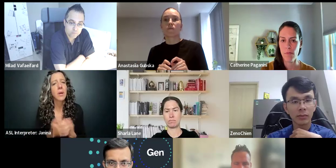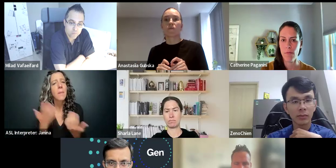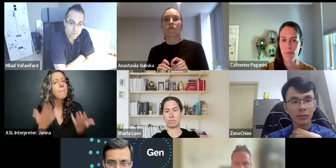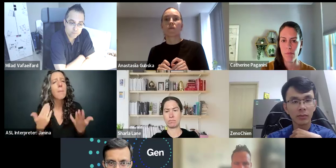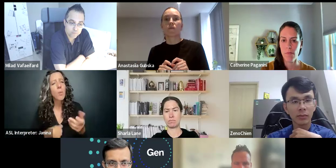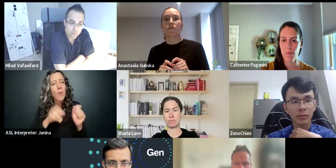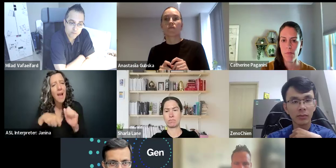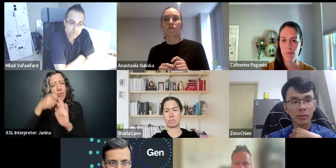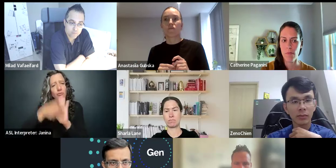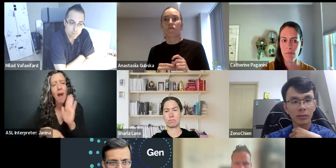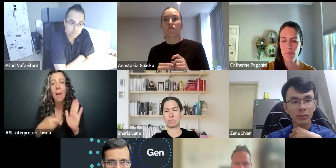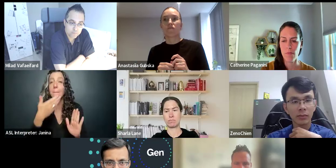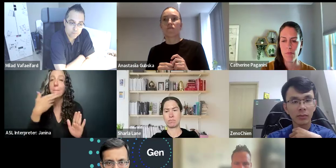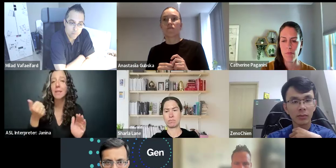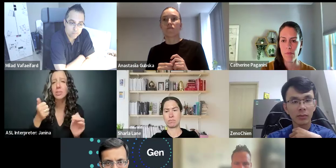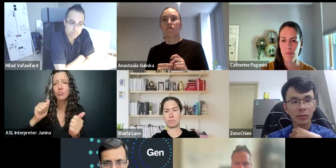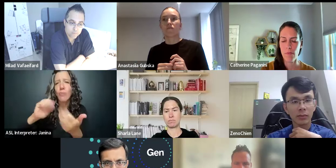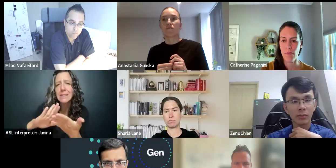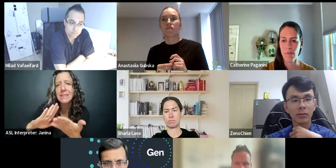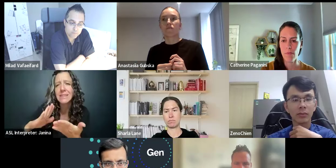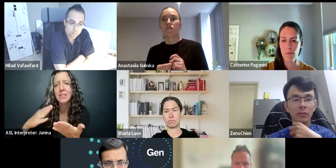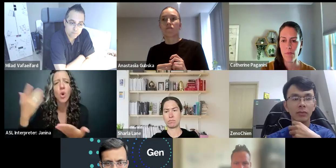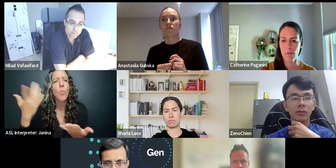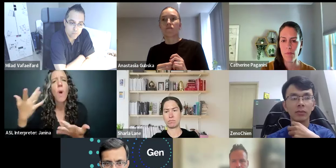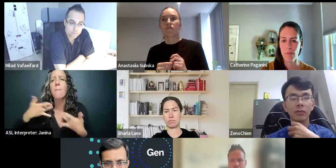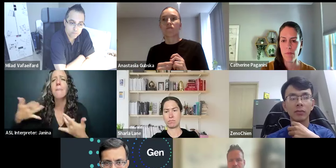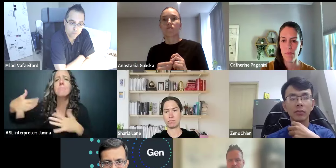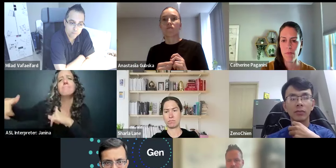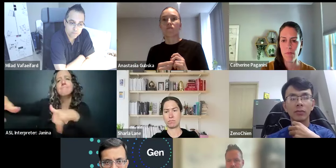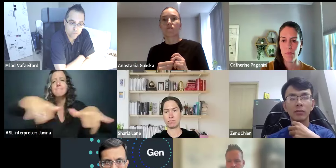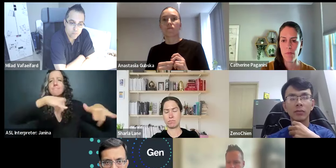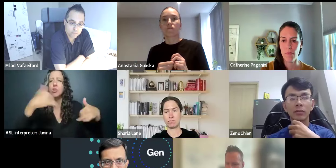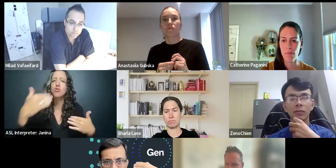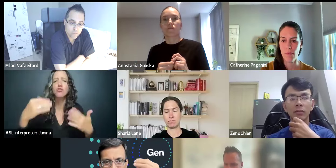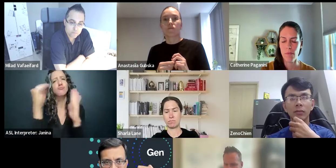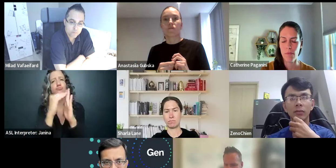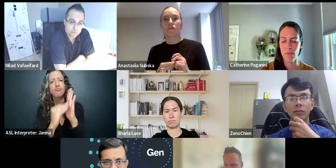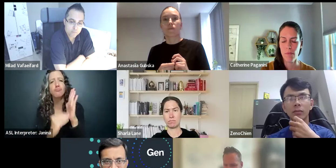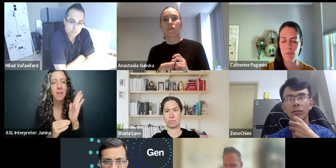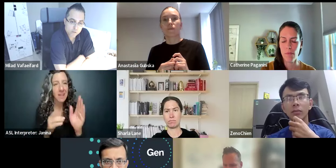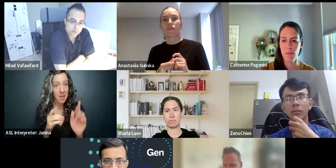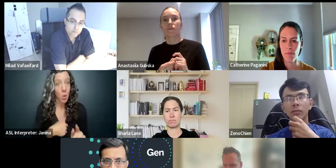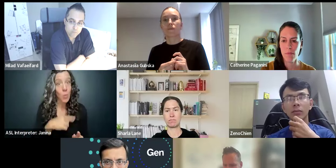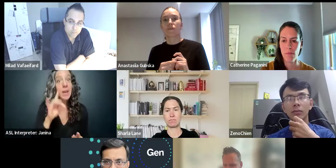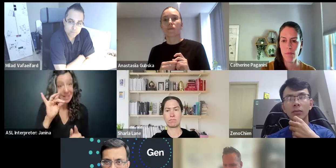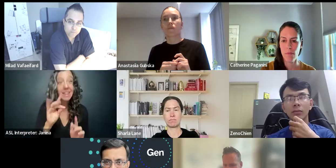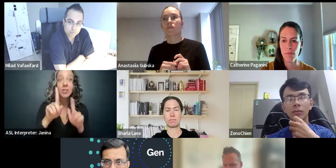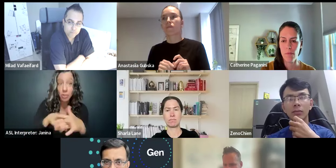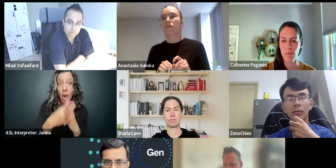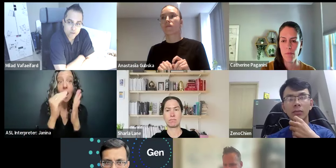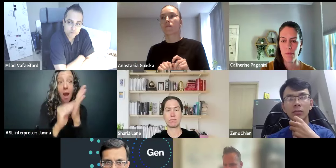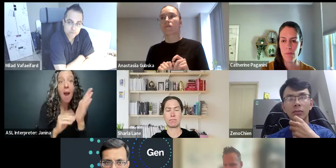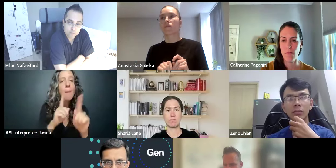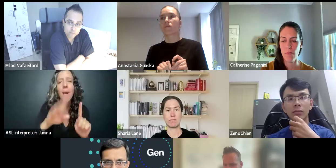document. We started with the document, but I think we never got around to giving it a finishing touches.